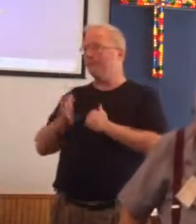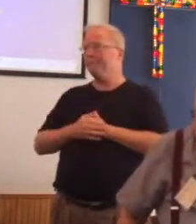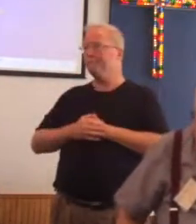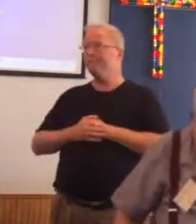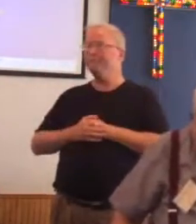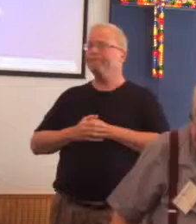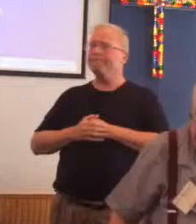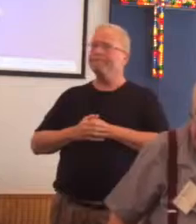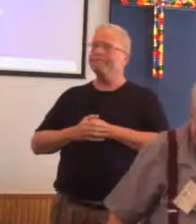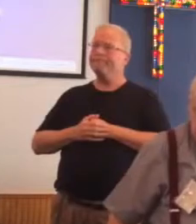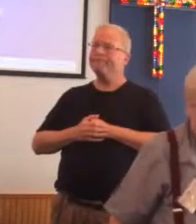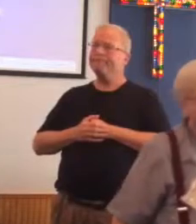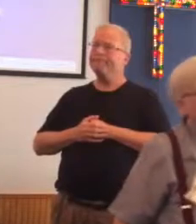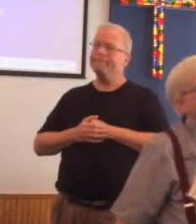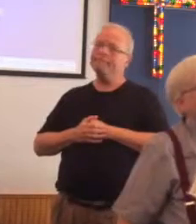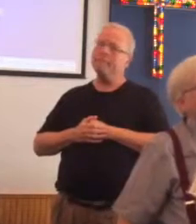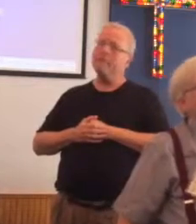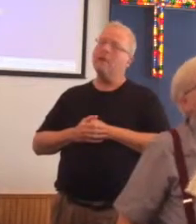So,